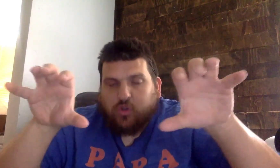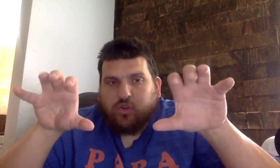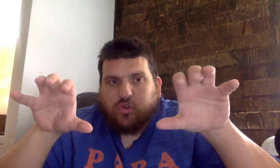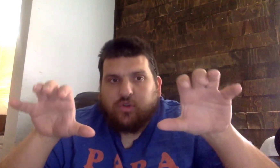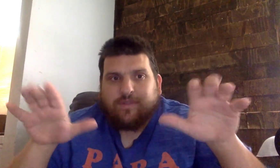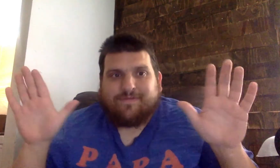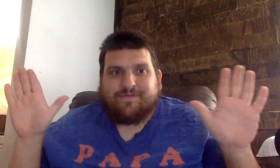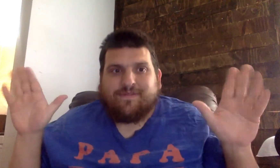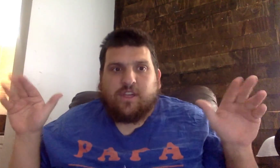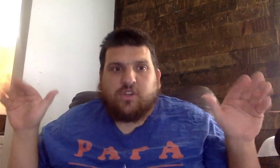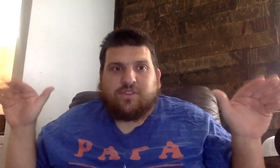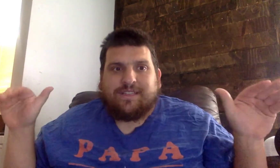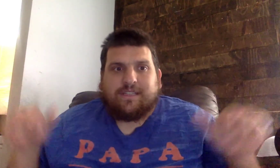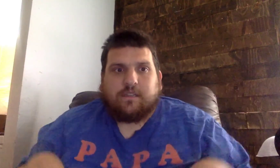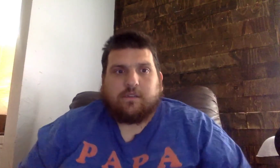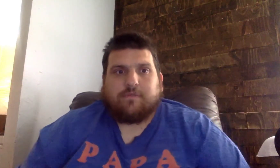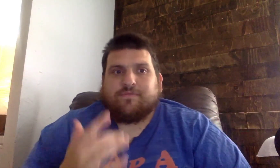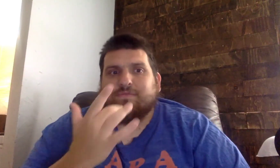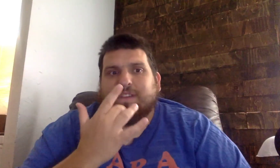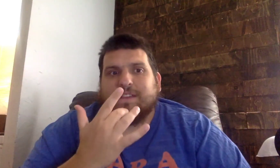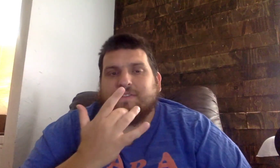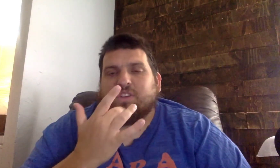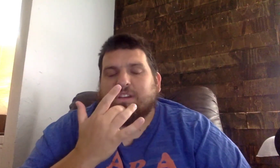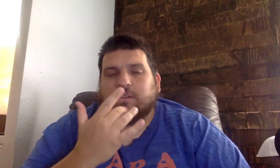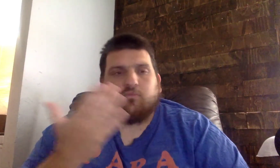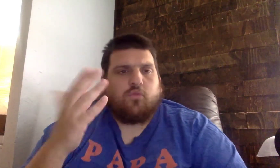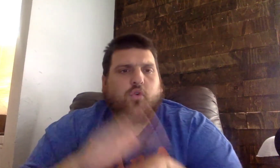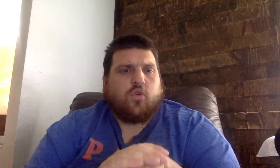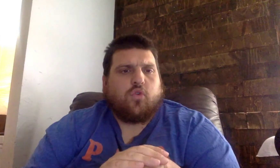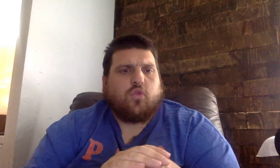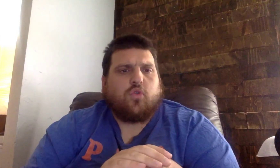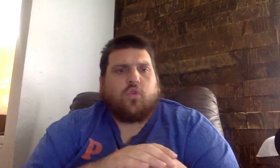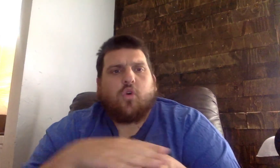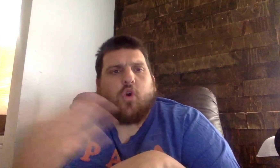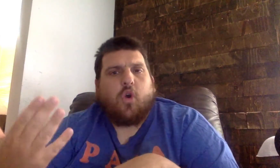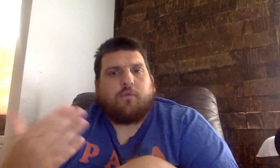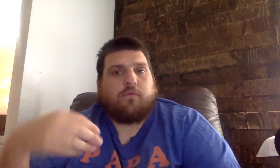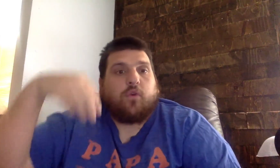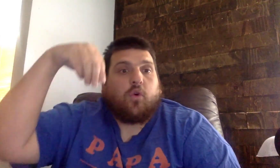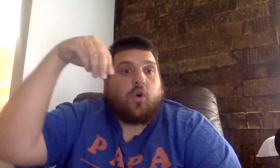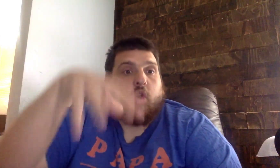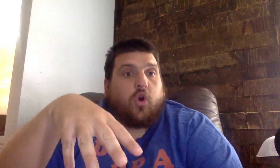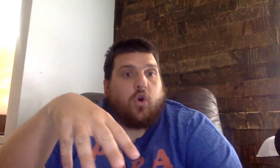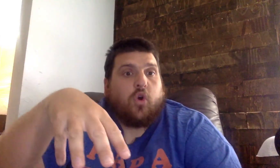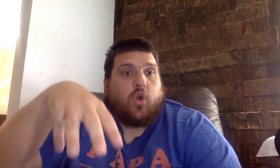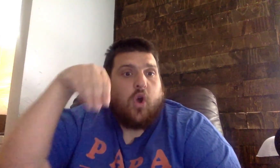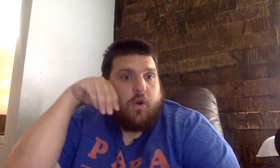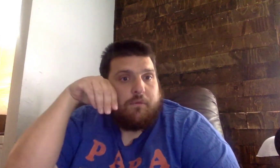monster, fairy, favorite, on, off, or on,